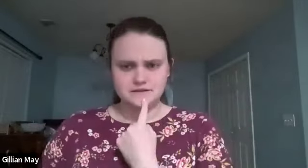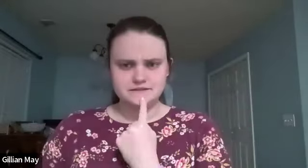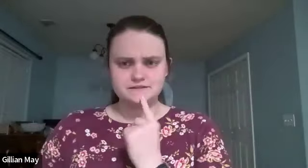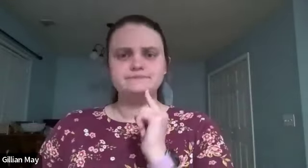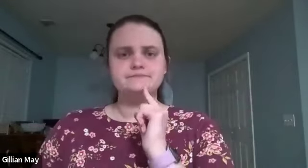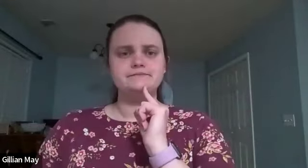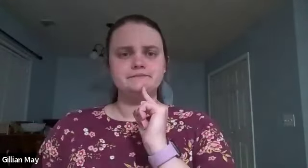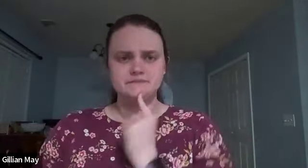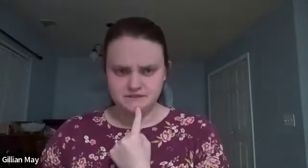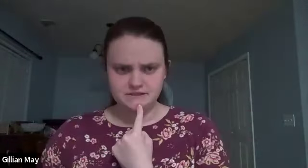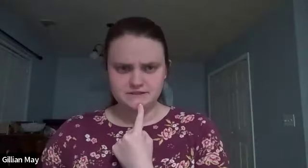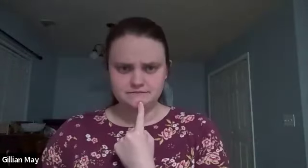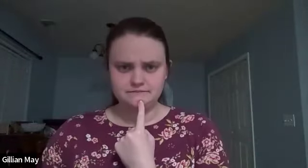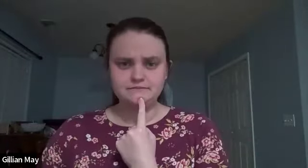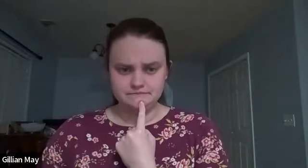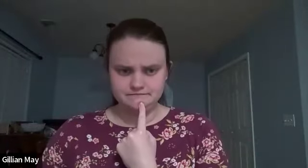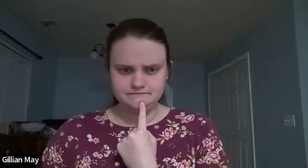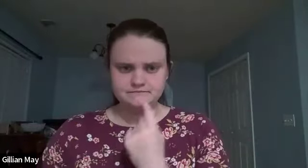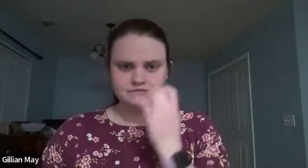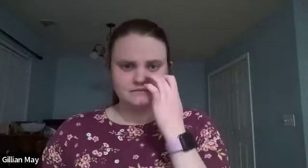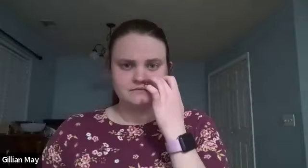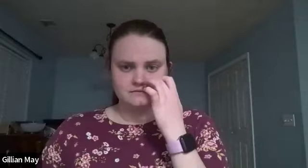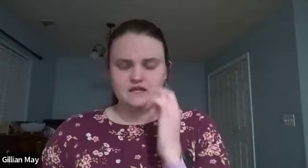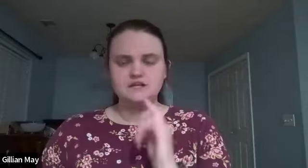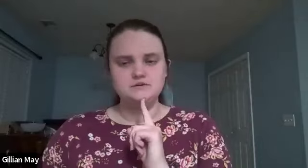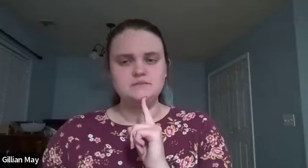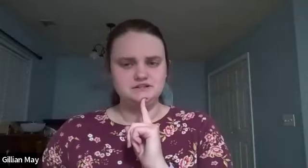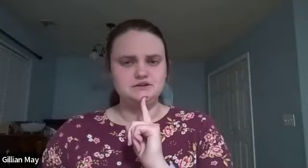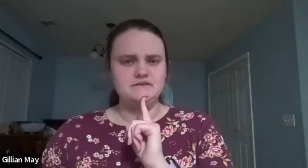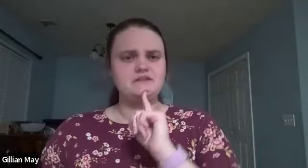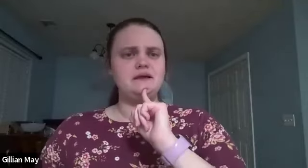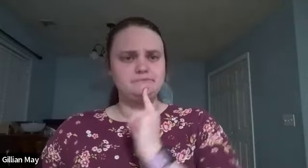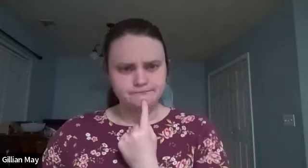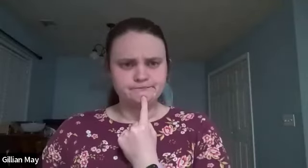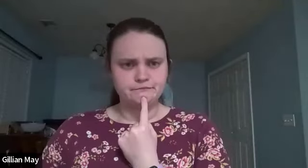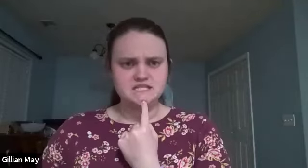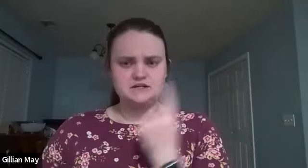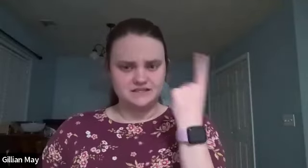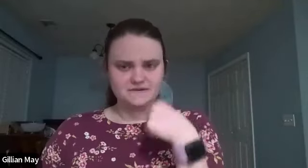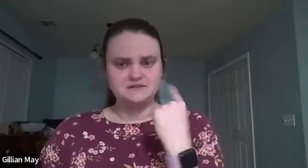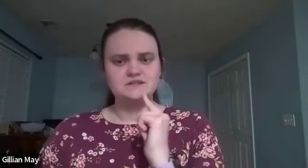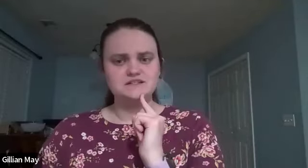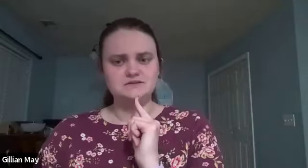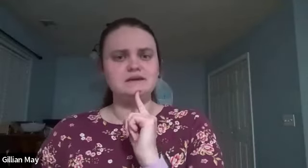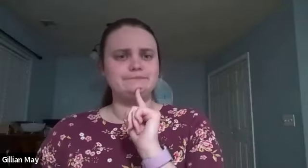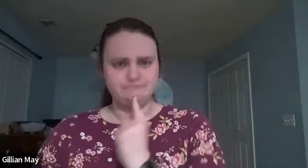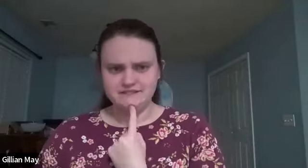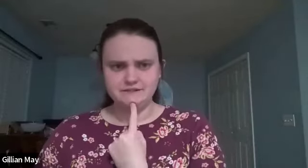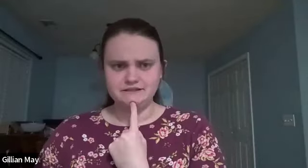Serious. Serious. And you do want to make sure you have that like serious face with it too. Like serious. I'm